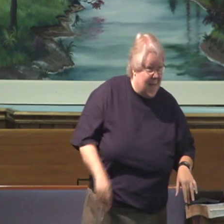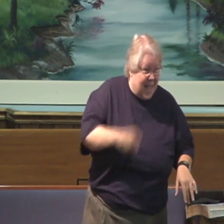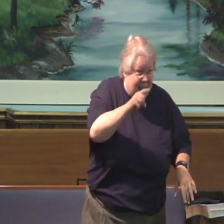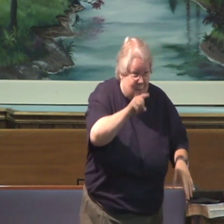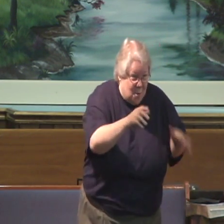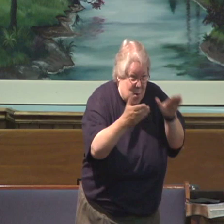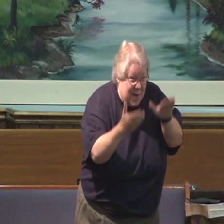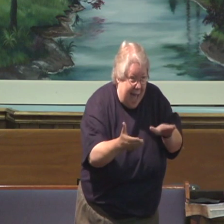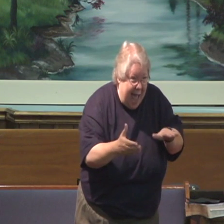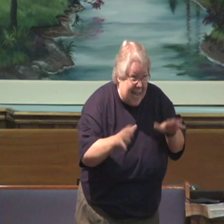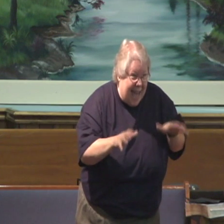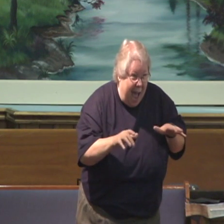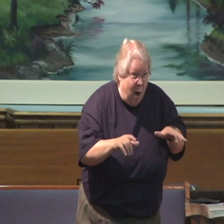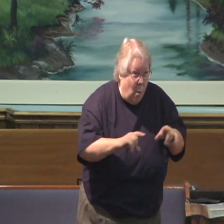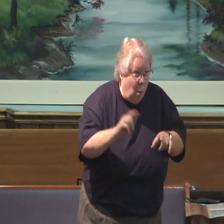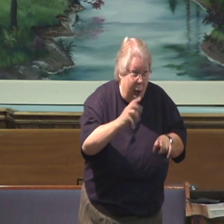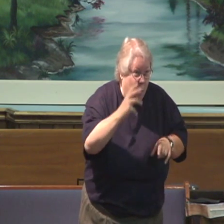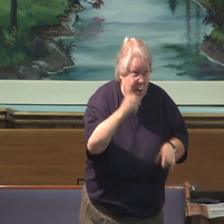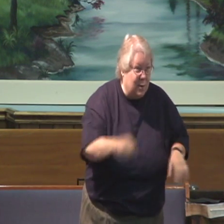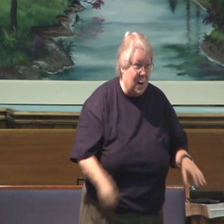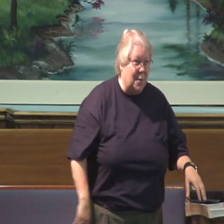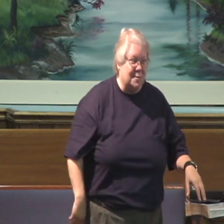Mm. If you died now, where would you go? Mm.